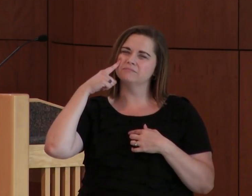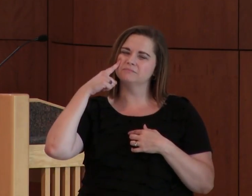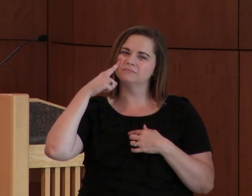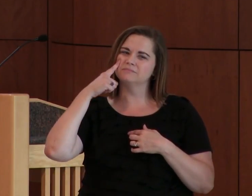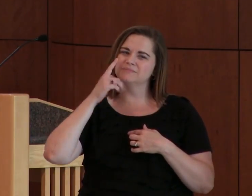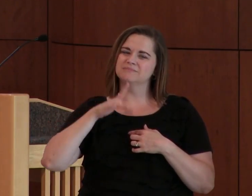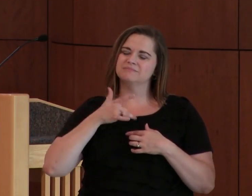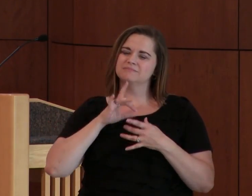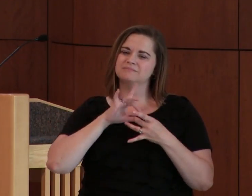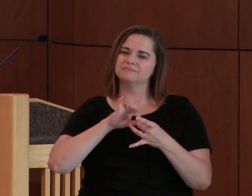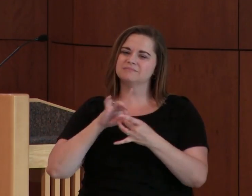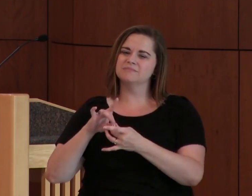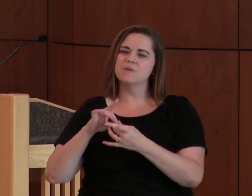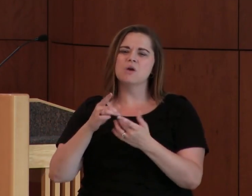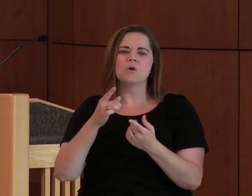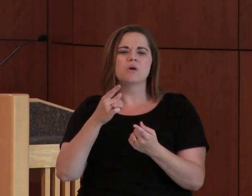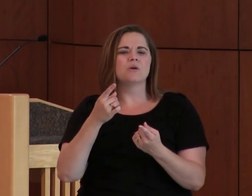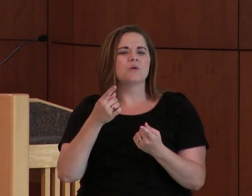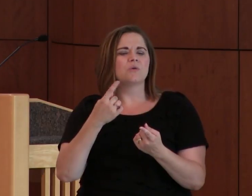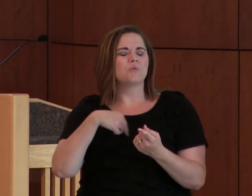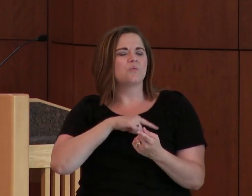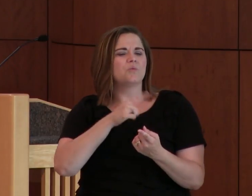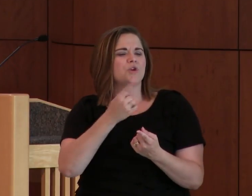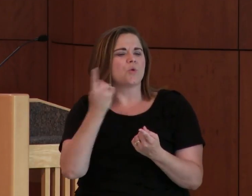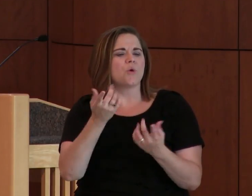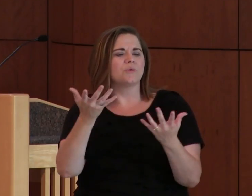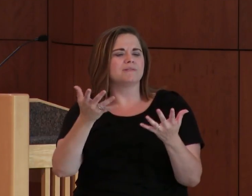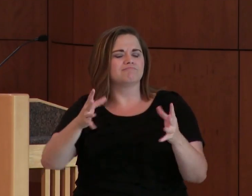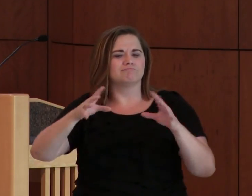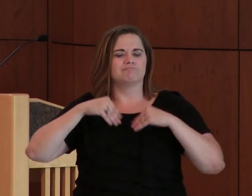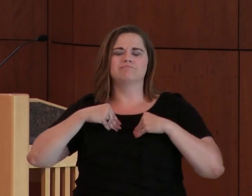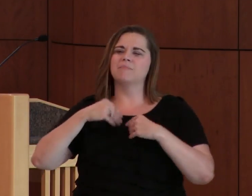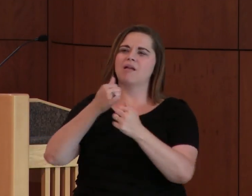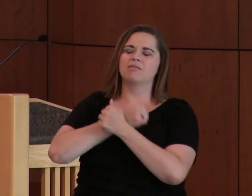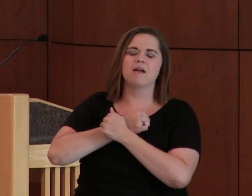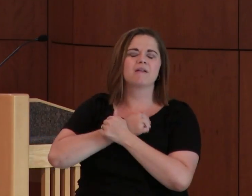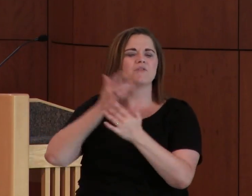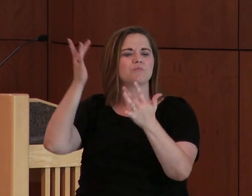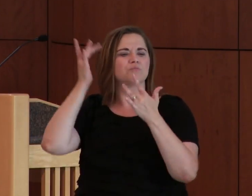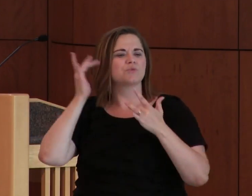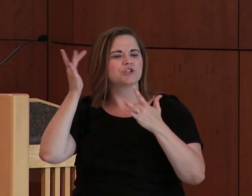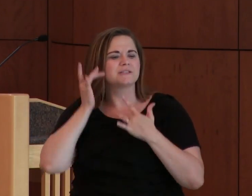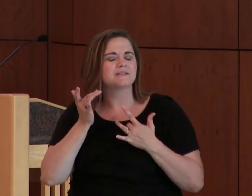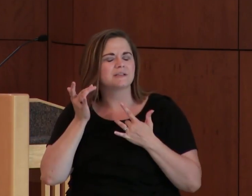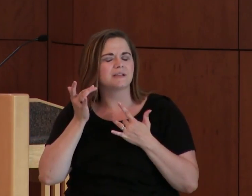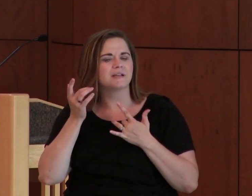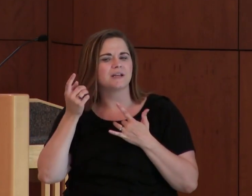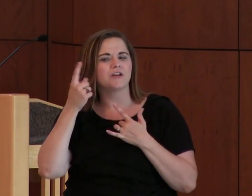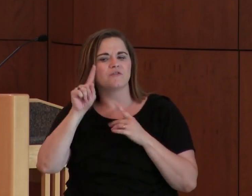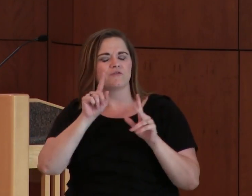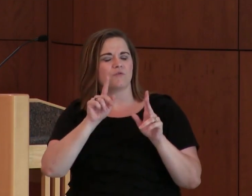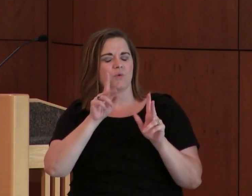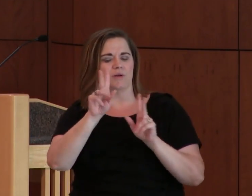We don't always want the love and mercy that Jesus offers for those around us who hurt us, who hurt our communities.